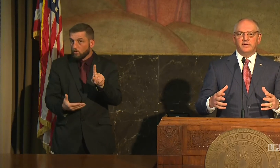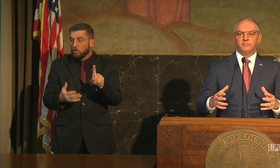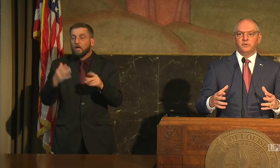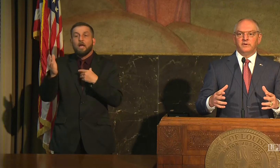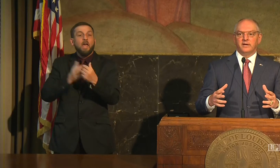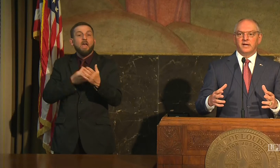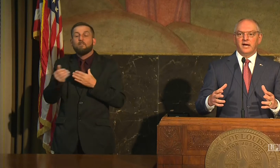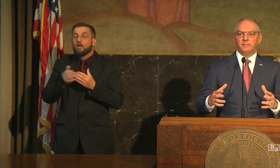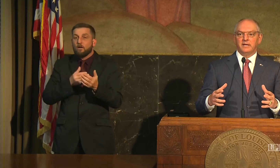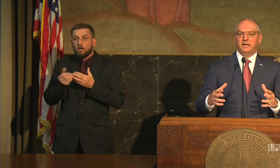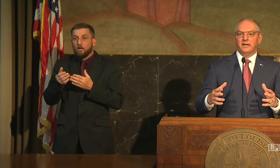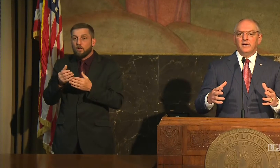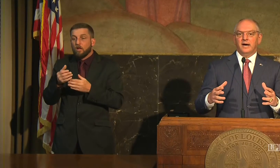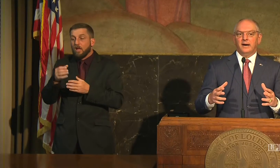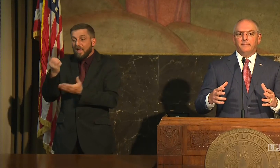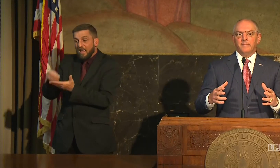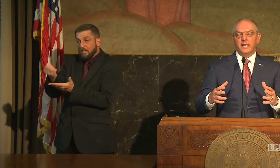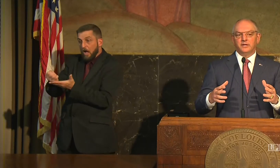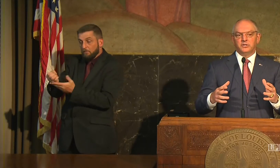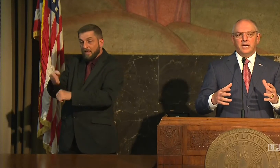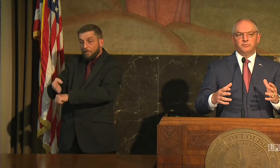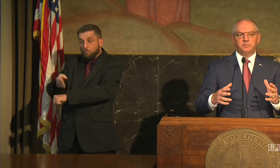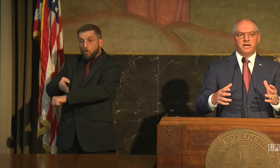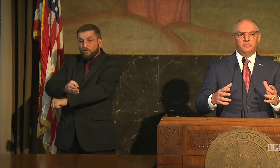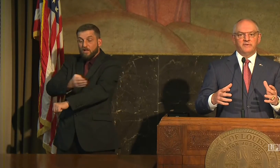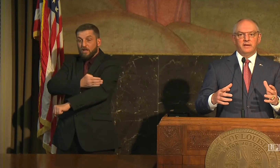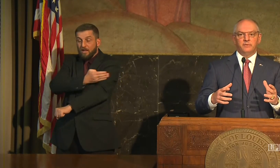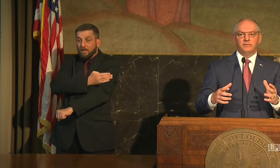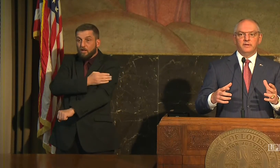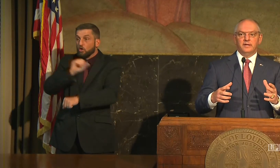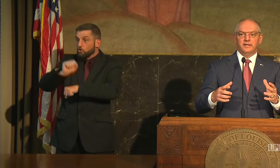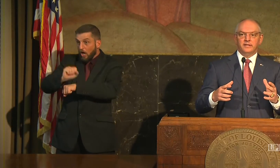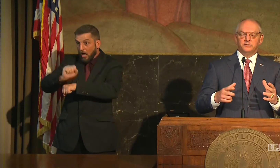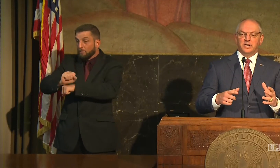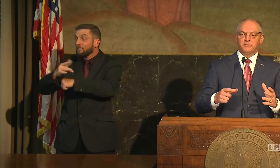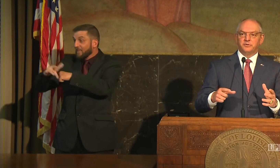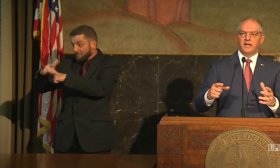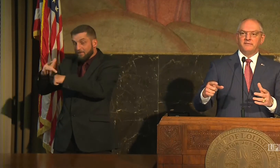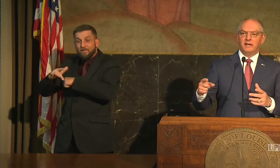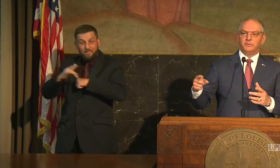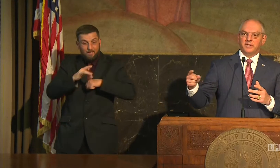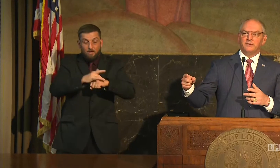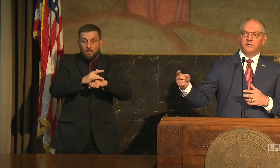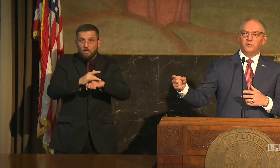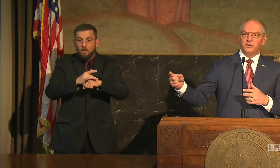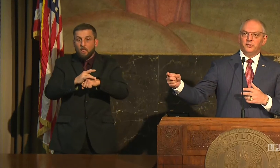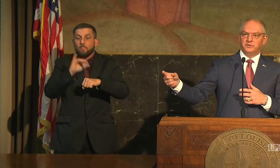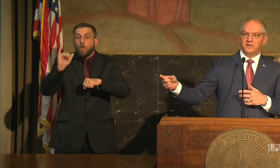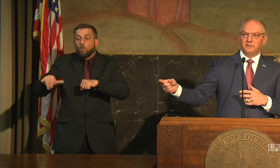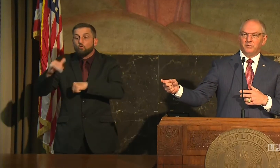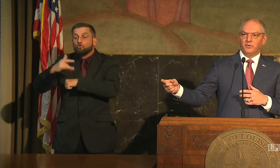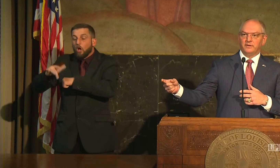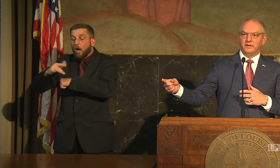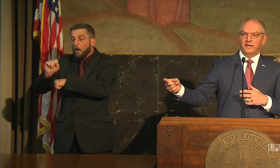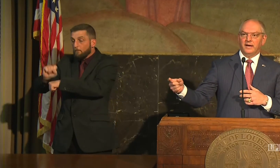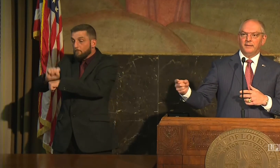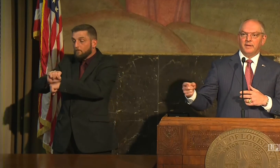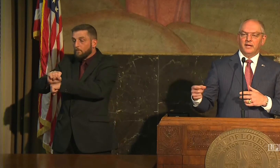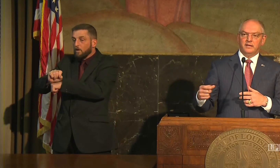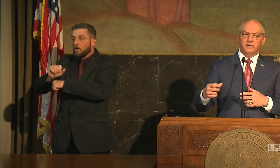you have an improving economy and jobs become available, those jobs are not available to everyone who is